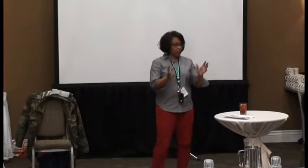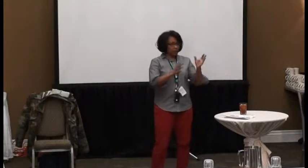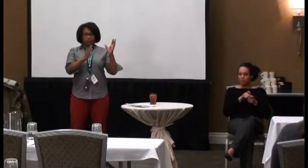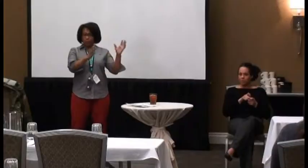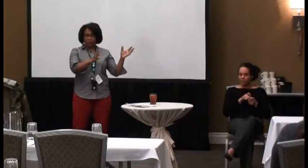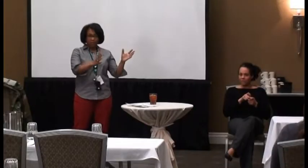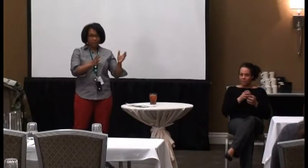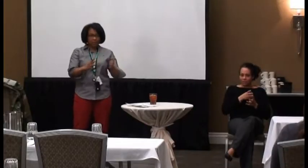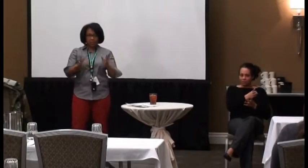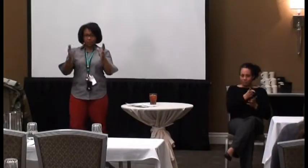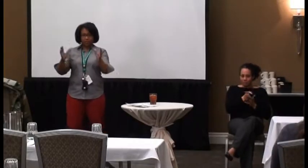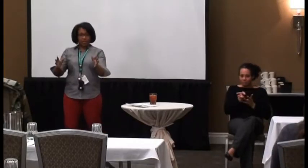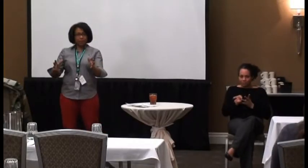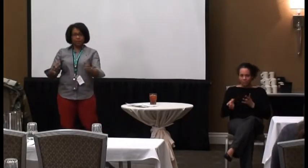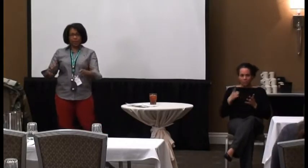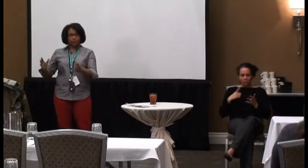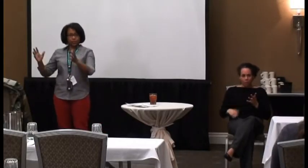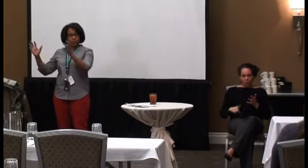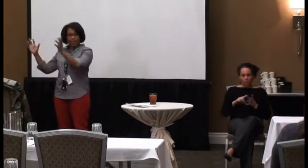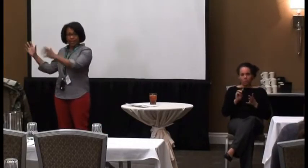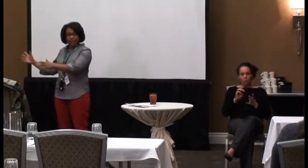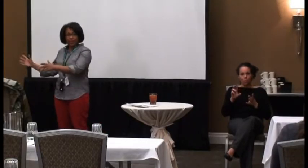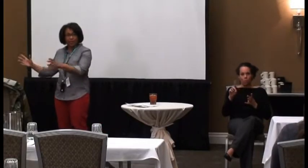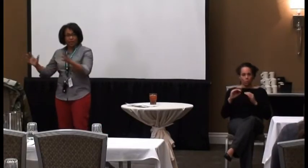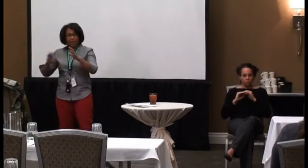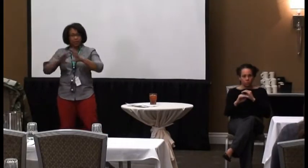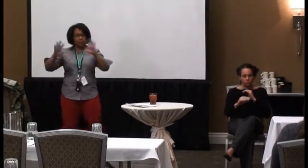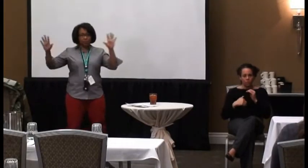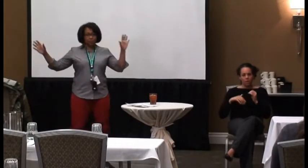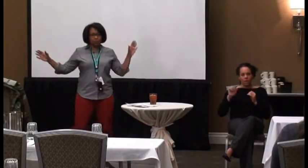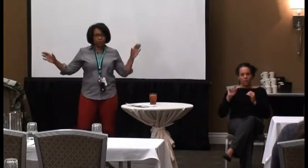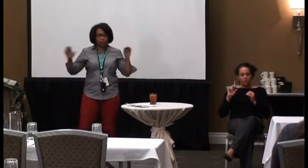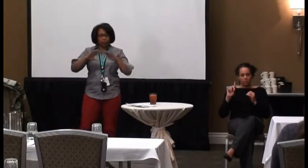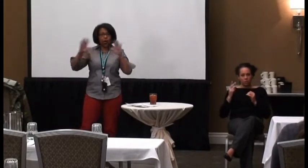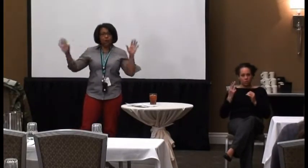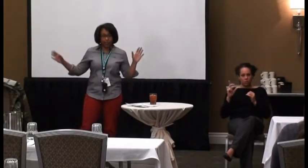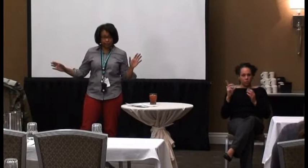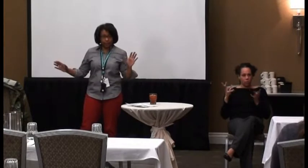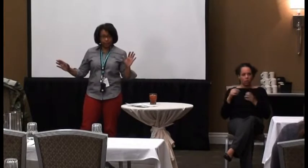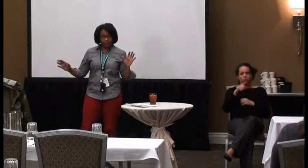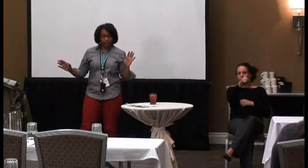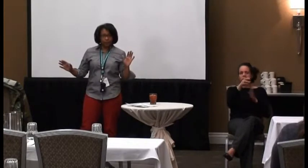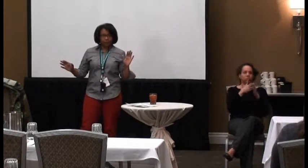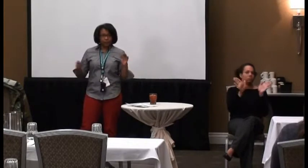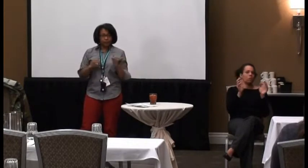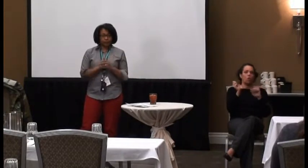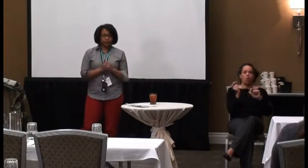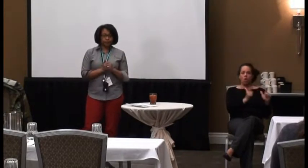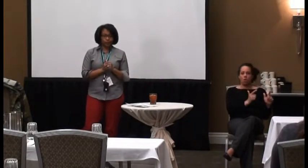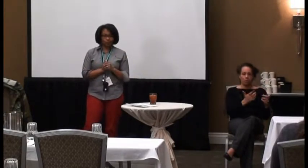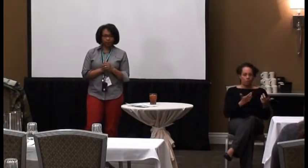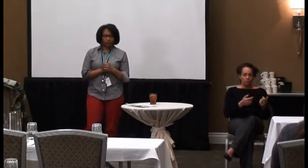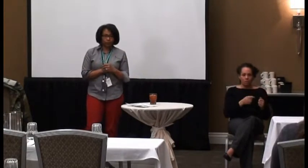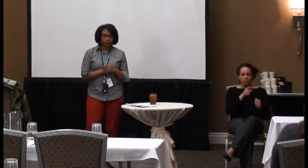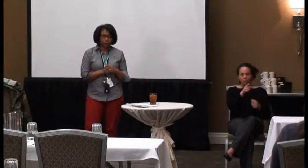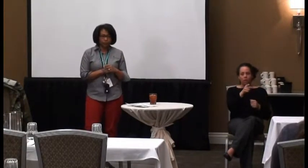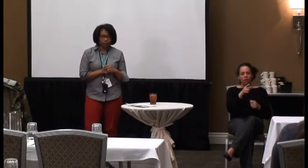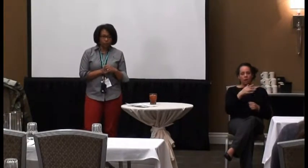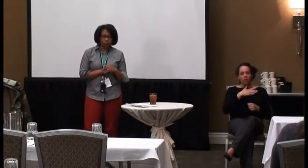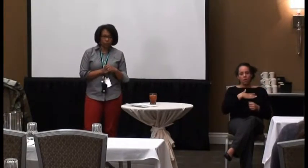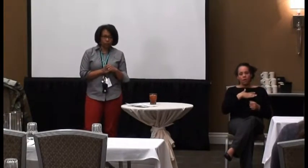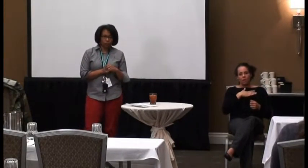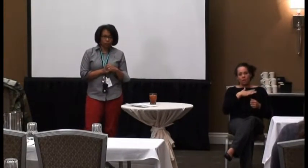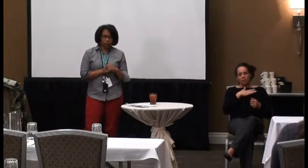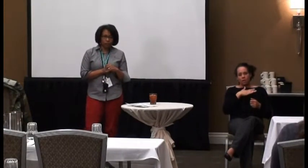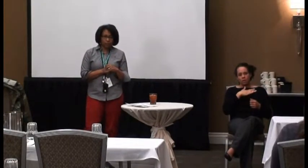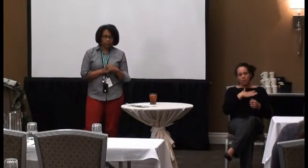particular depressants, mood stabilizers, ADHD meds? All of Just it. broadly. We serve the school district the